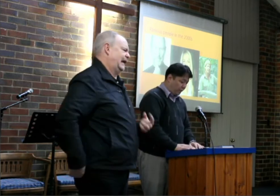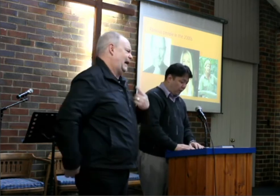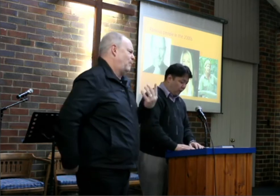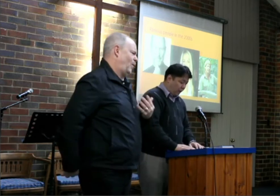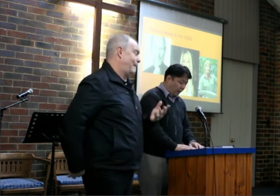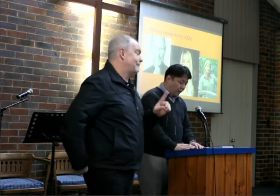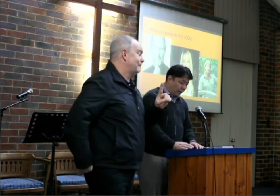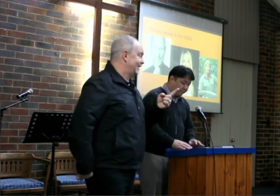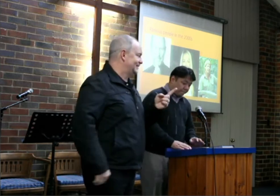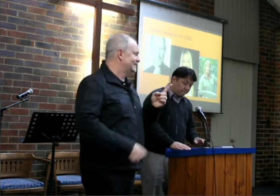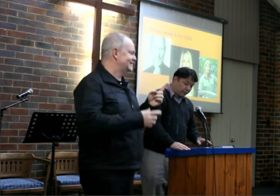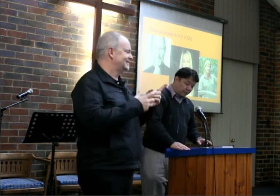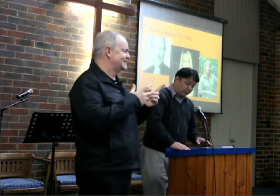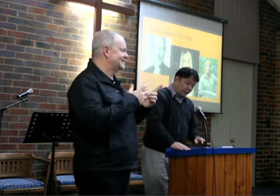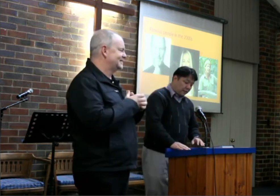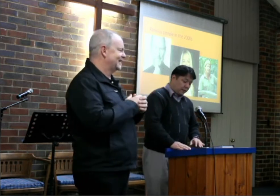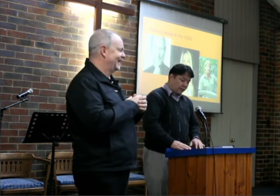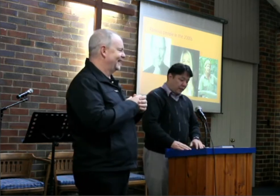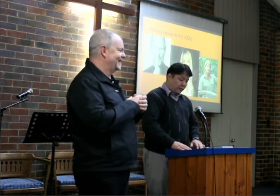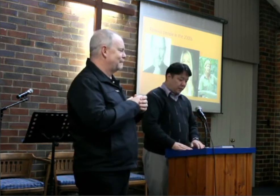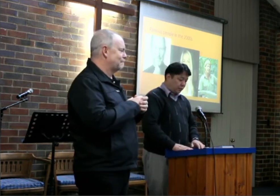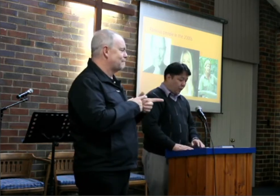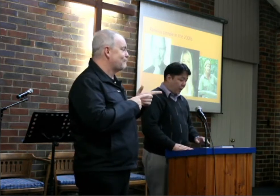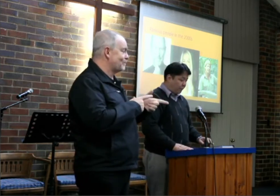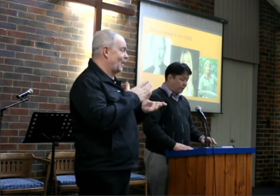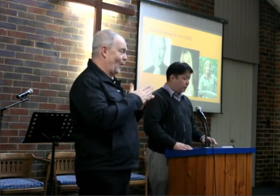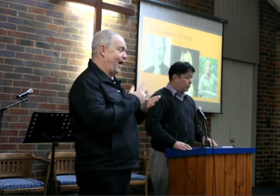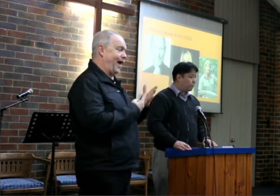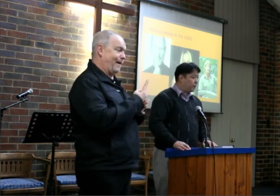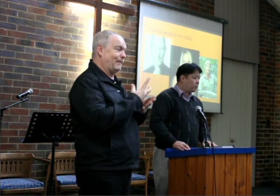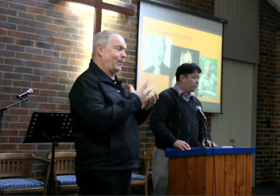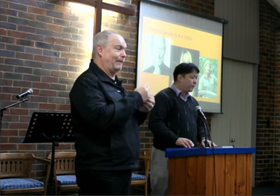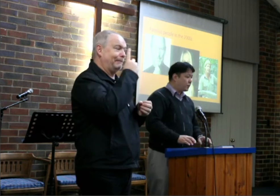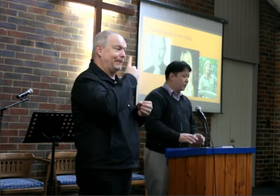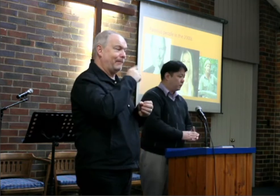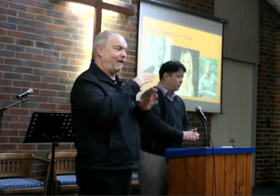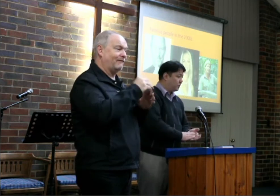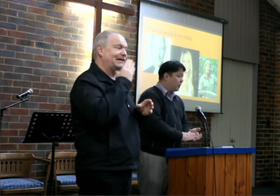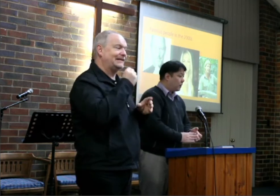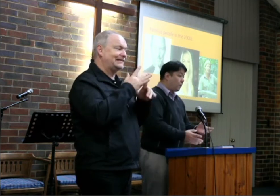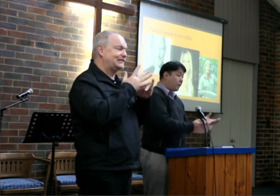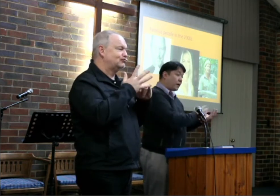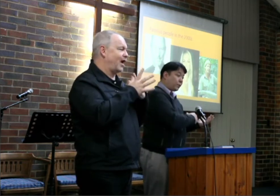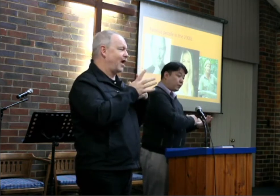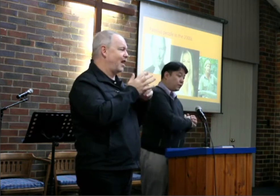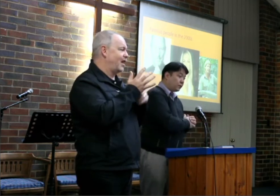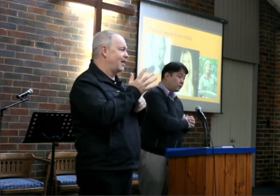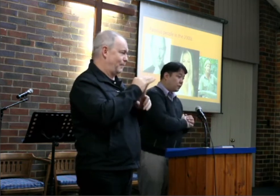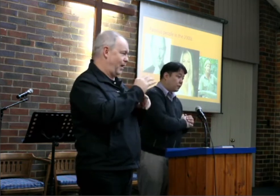anymore. And this is what happened to the people of Israel. Remember last